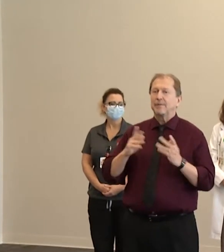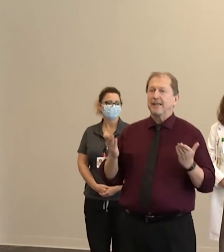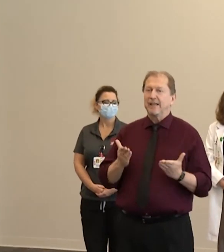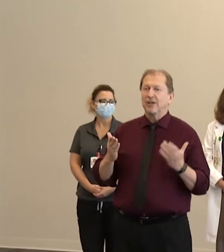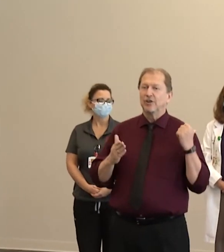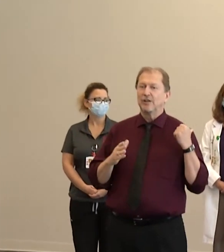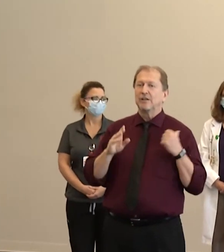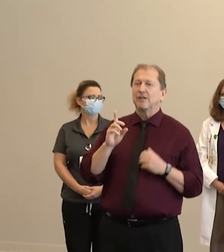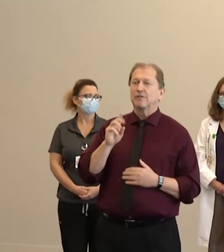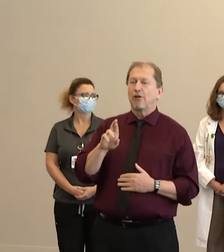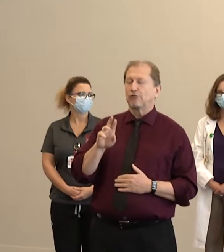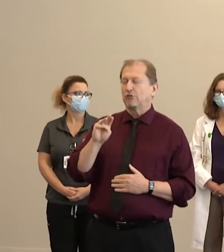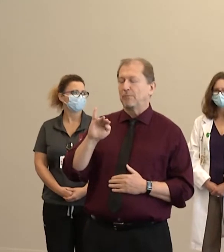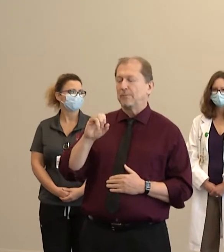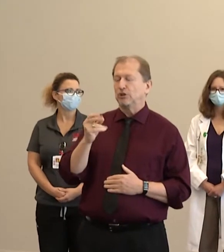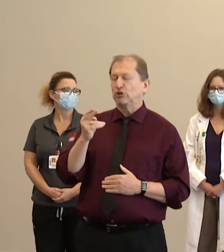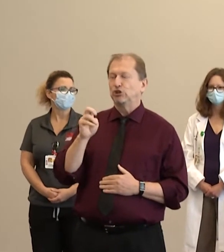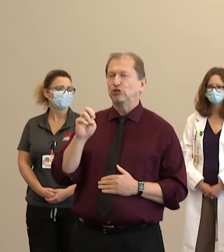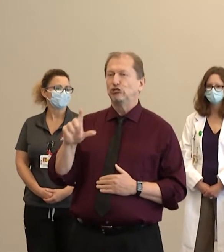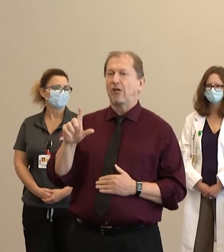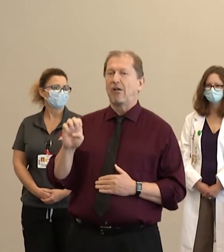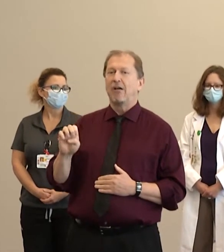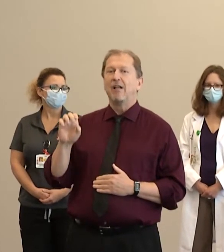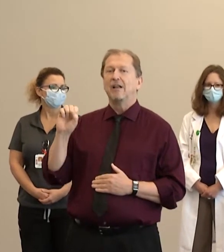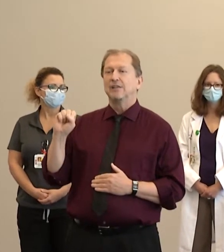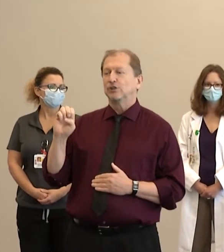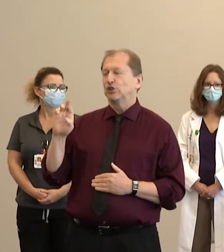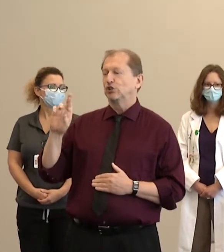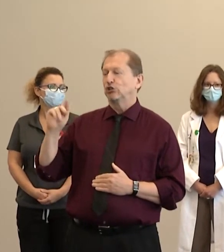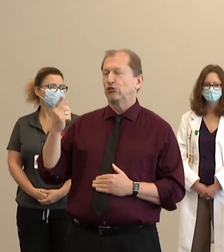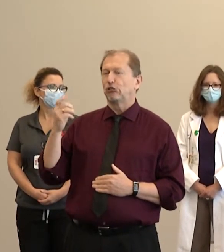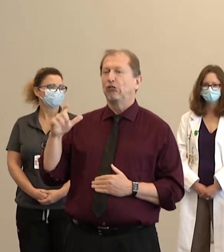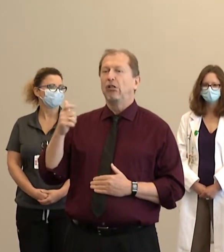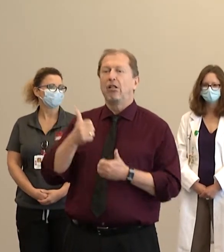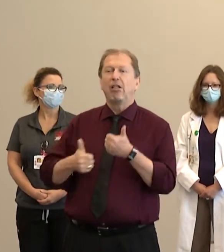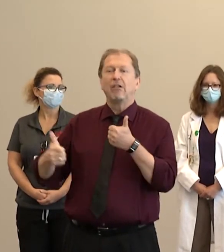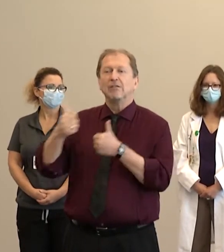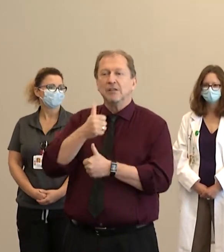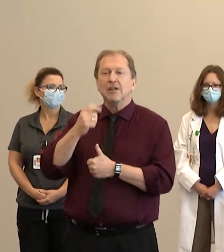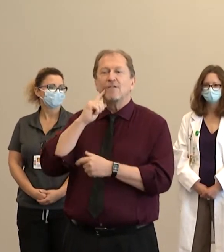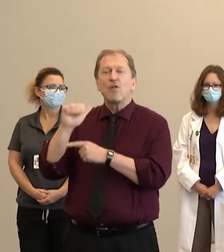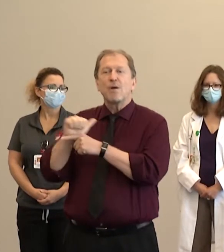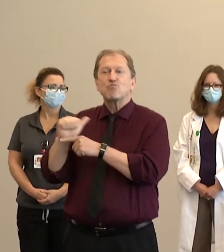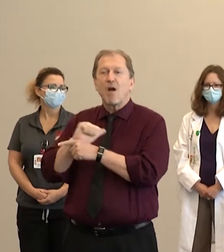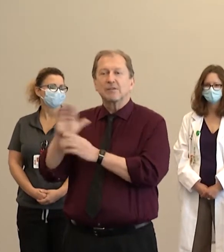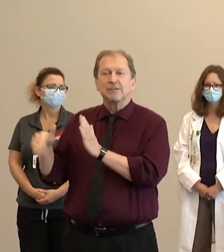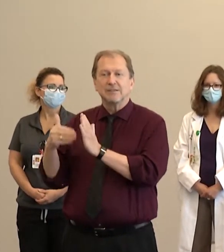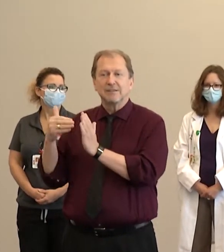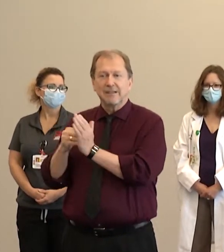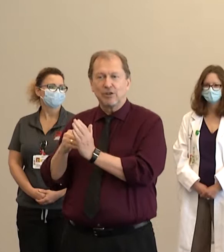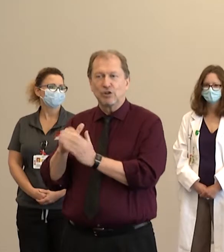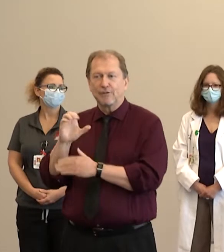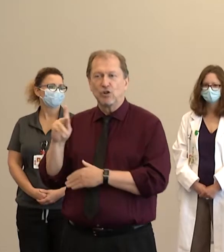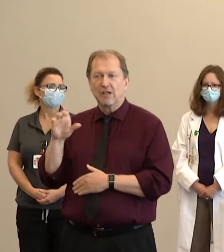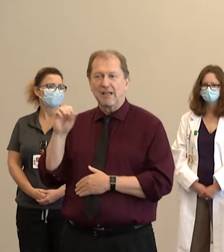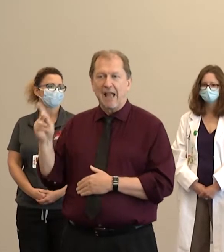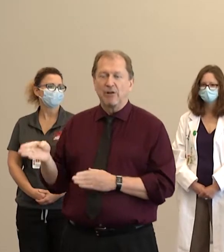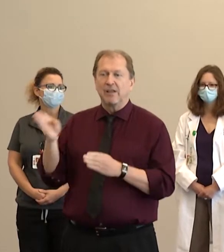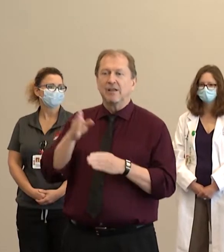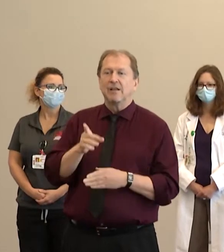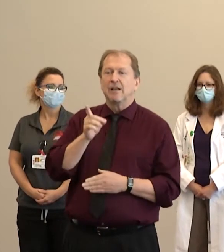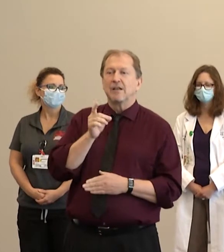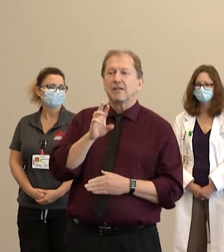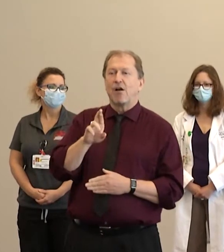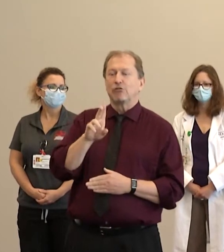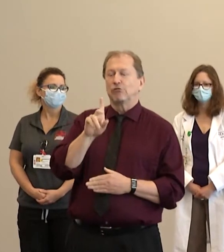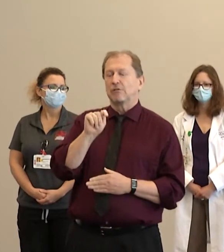Michelle Surgill, who's Director of Cook County Health Simulation. Dr. Thomas Swader, Family Medicine Physician, Cook